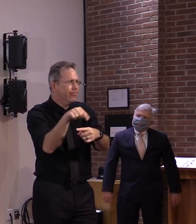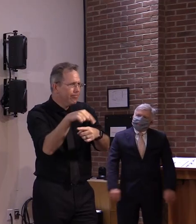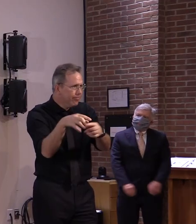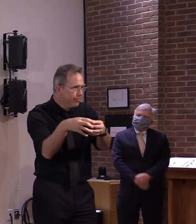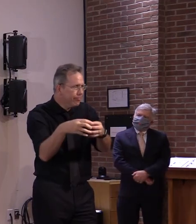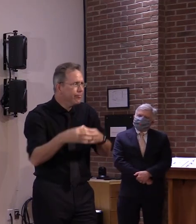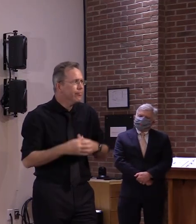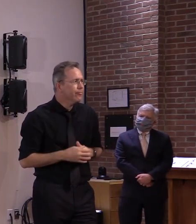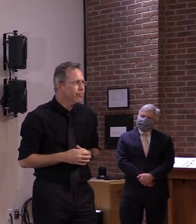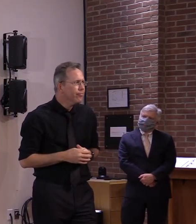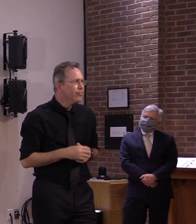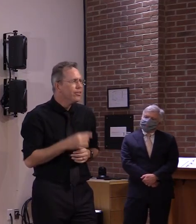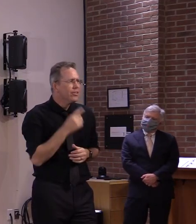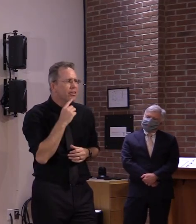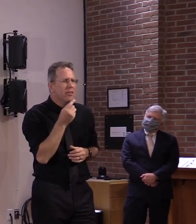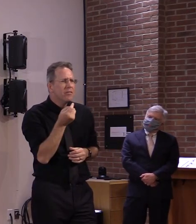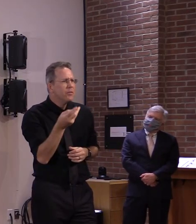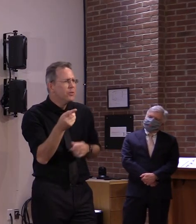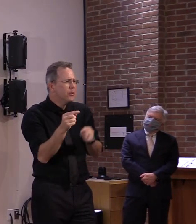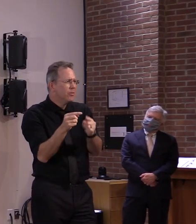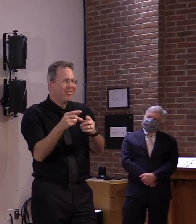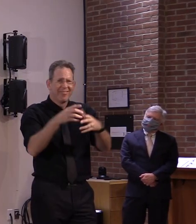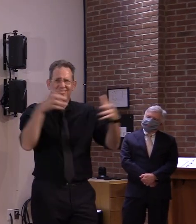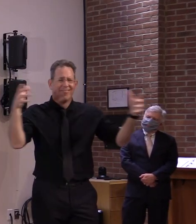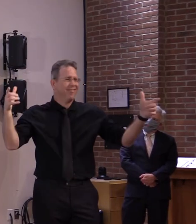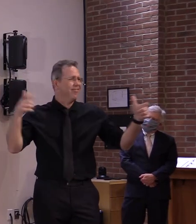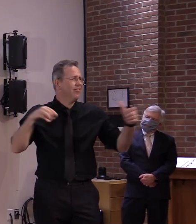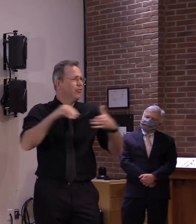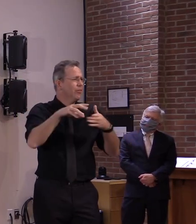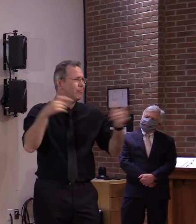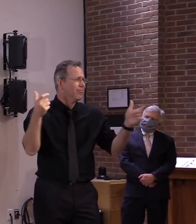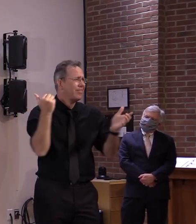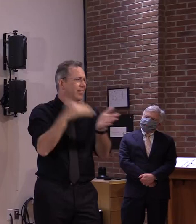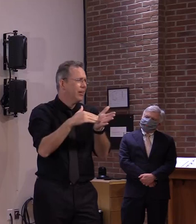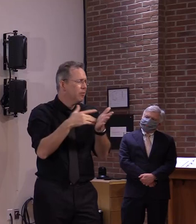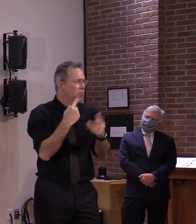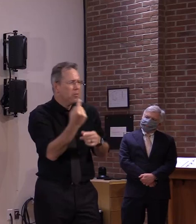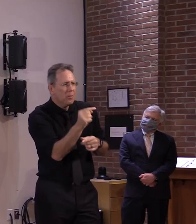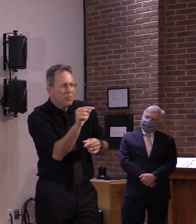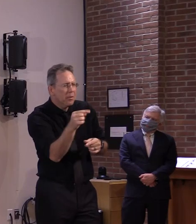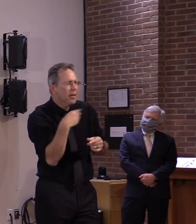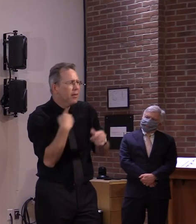prevalence of virus on campus. Unfortunately, as we're seeing,